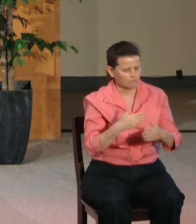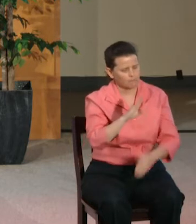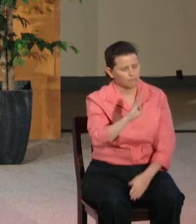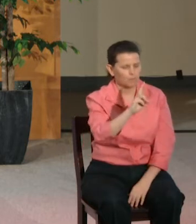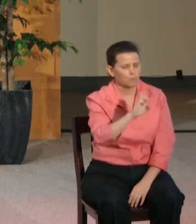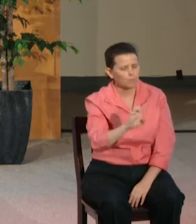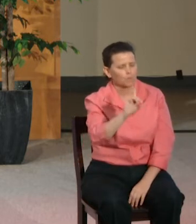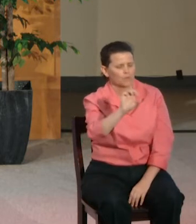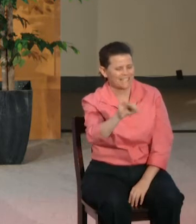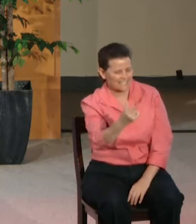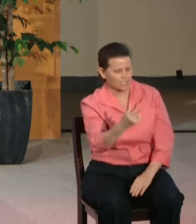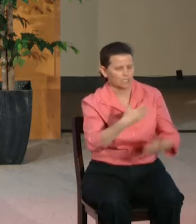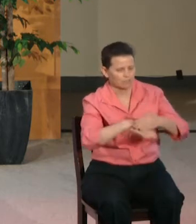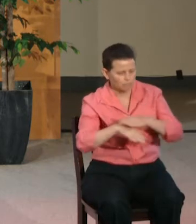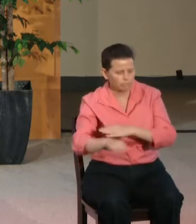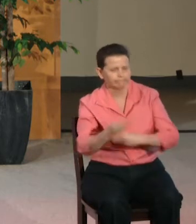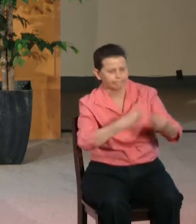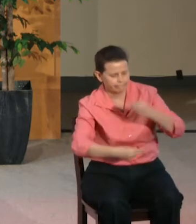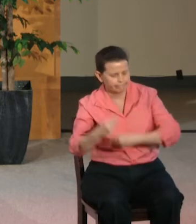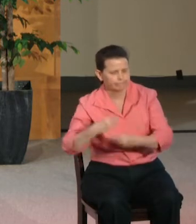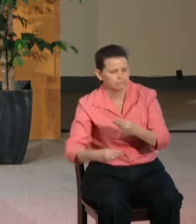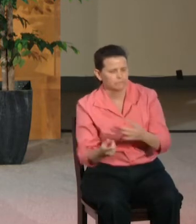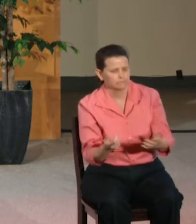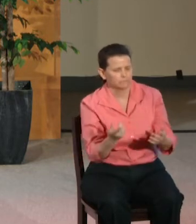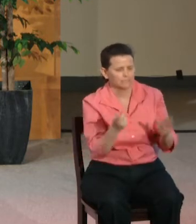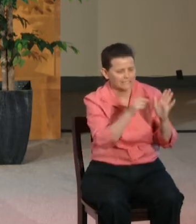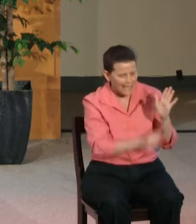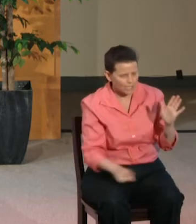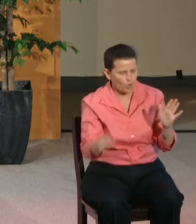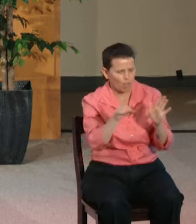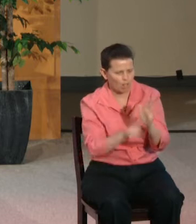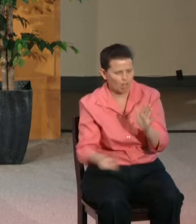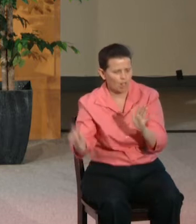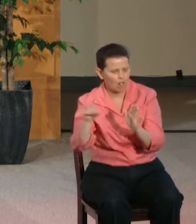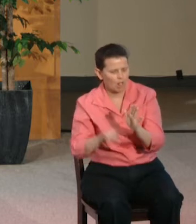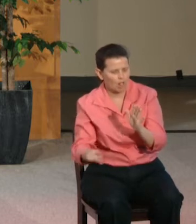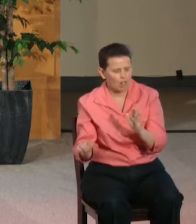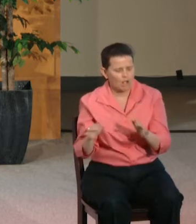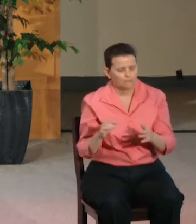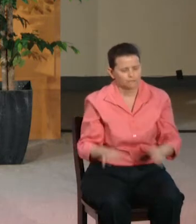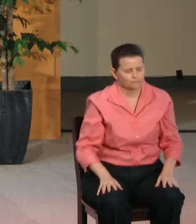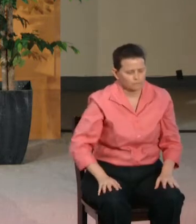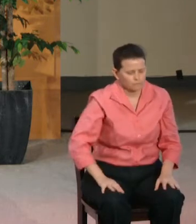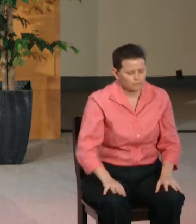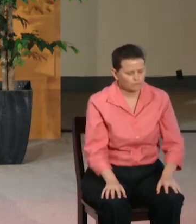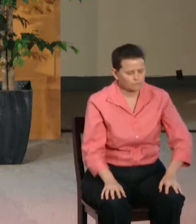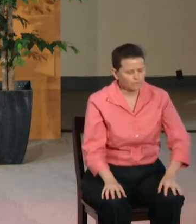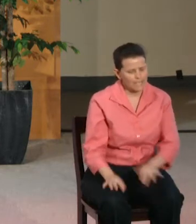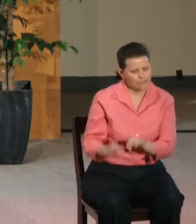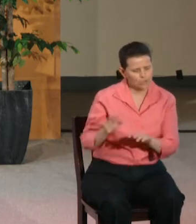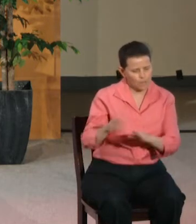another four and a half months after the babies are done, while the season is thawing